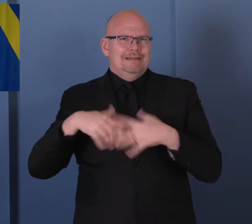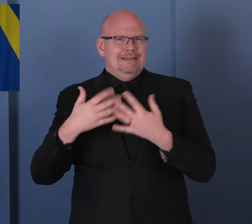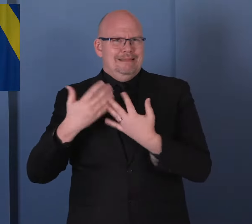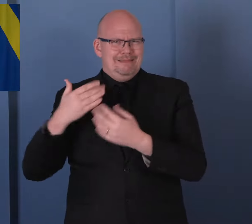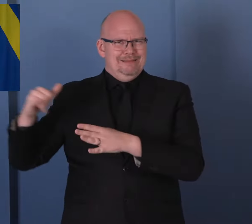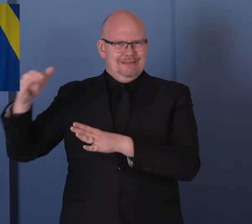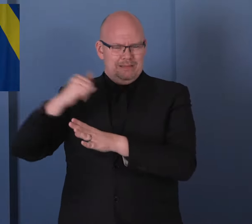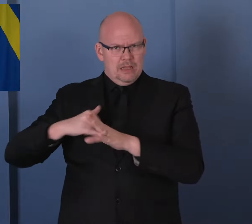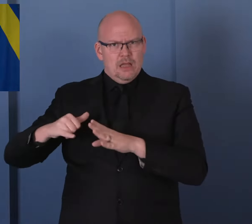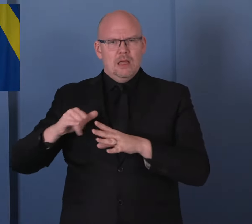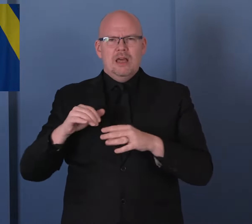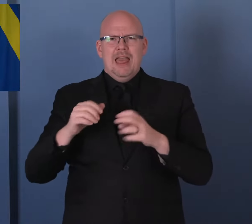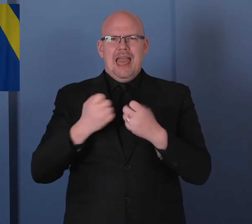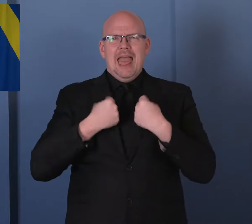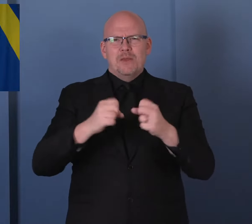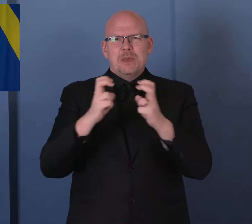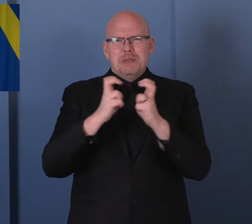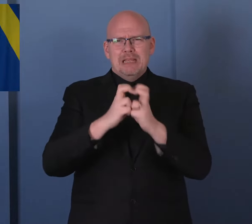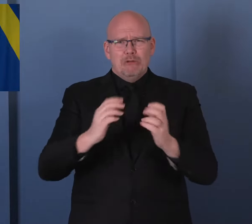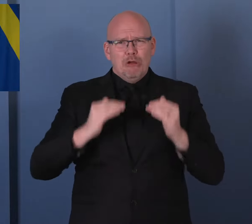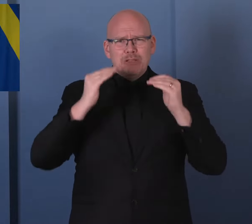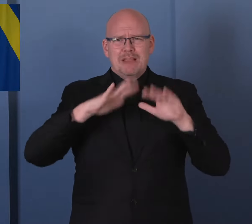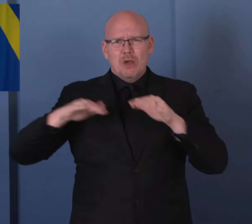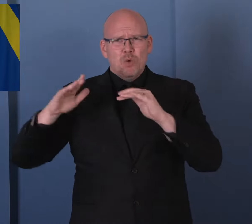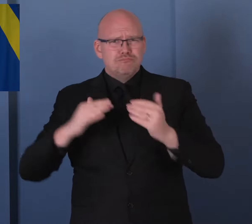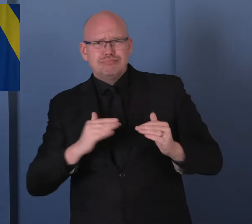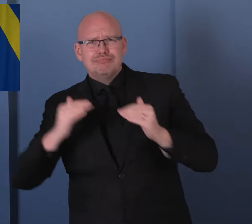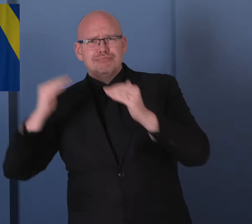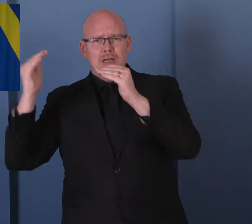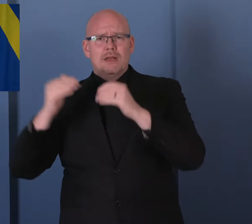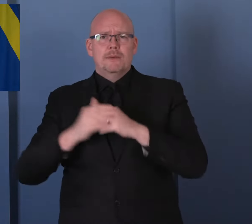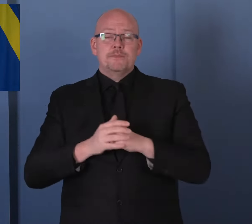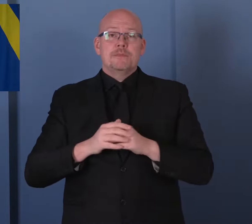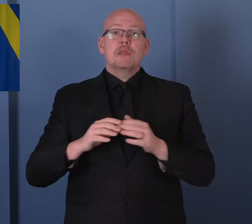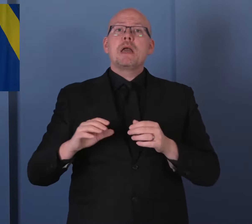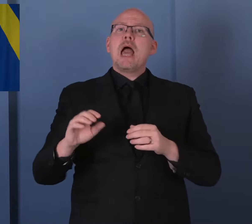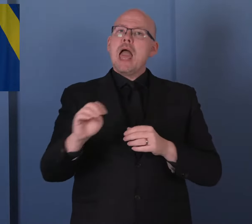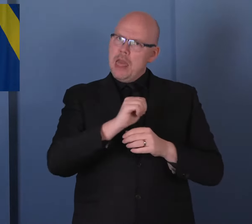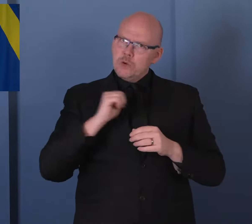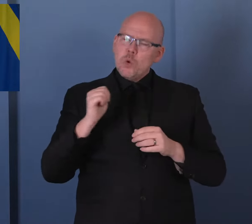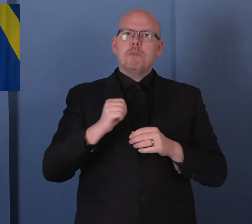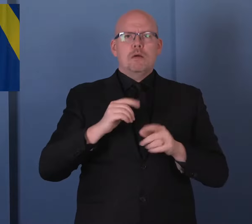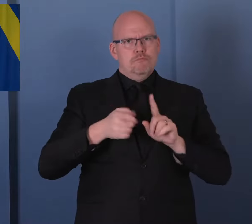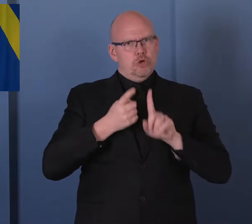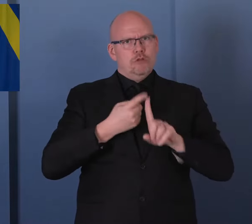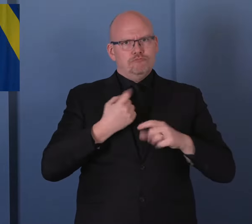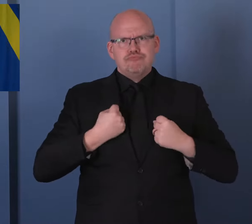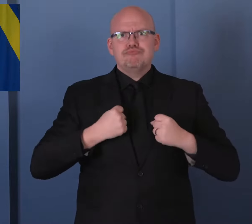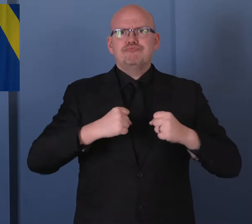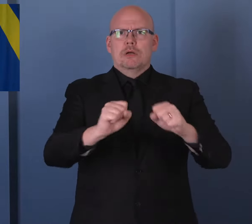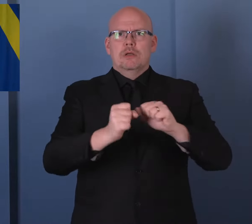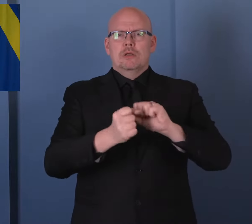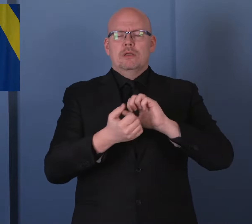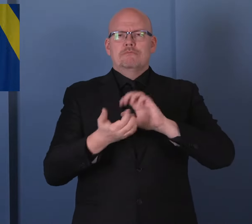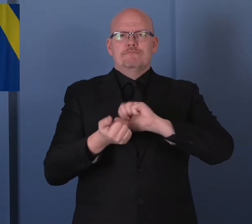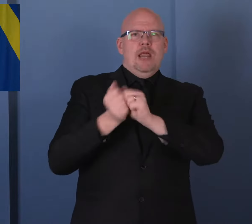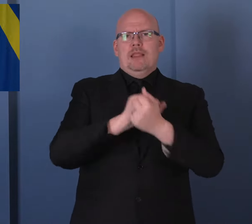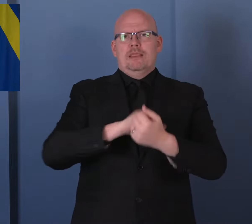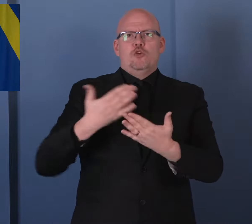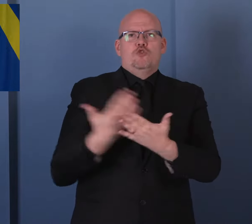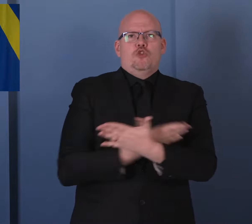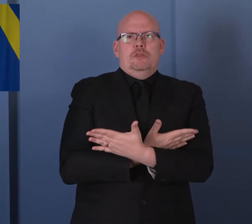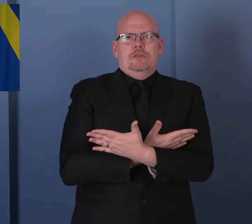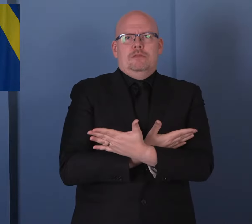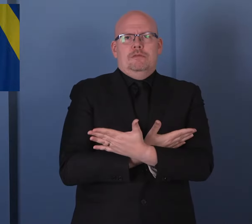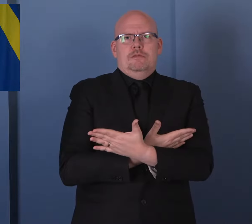and high inflation. But Europe is now speeding up on its green transition, and we must continue in